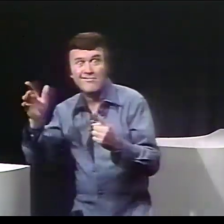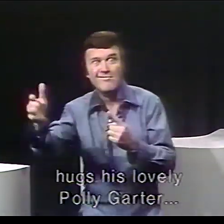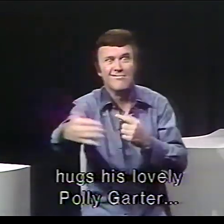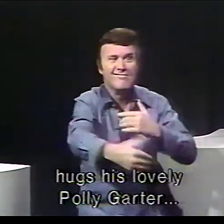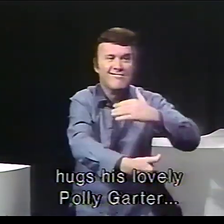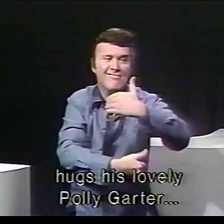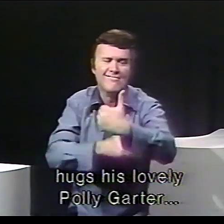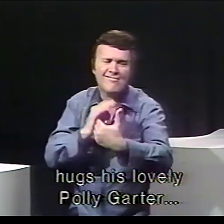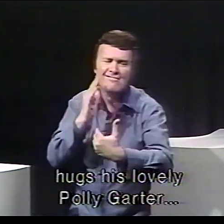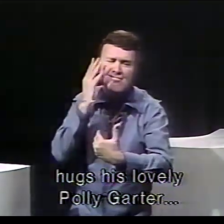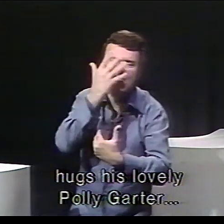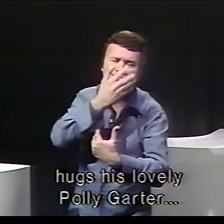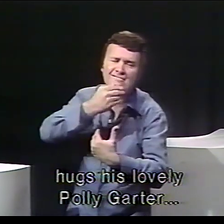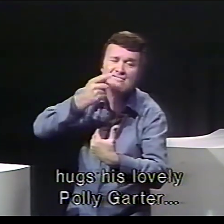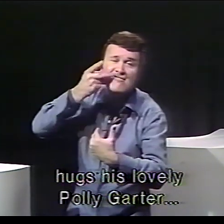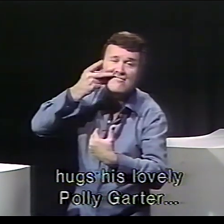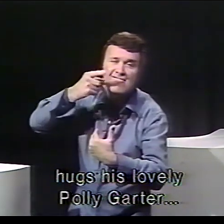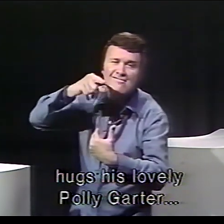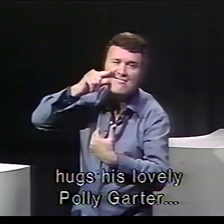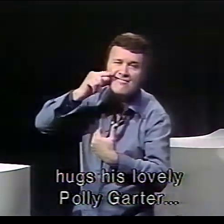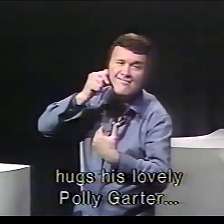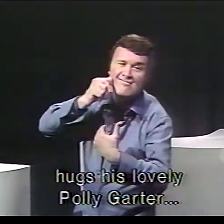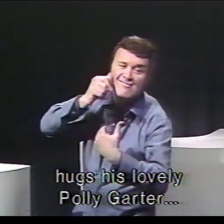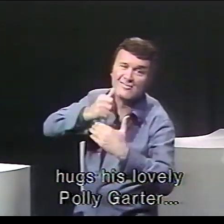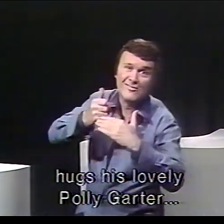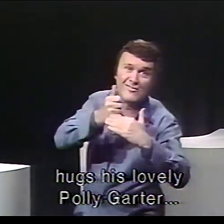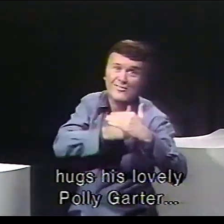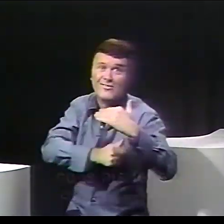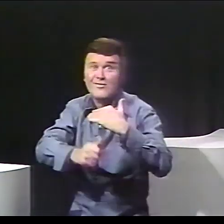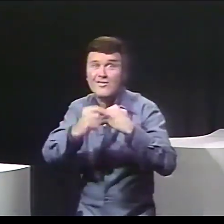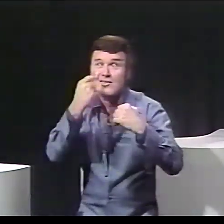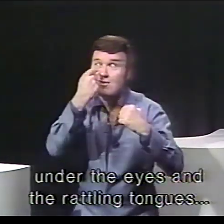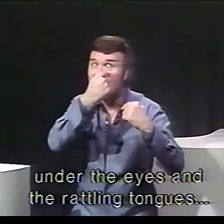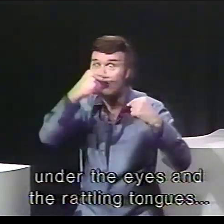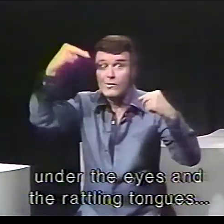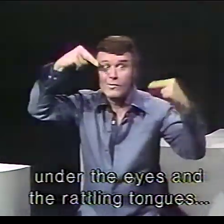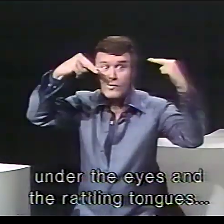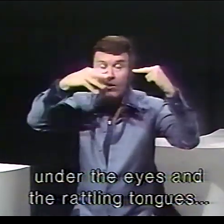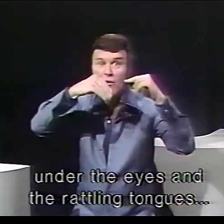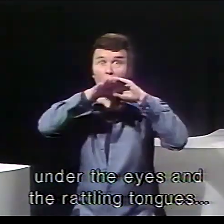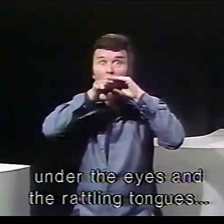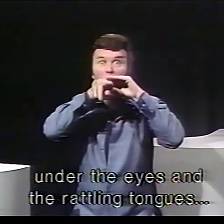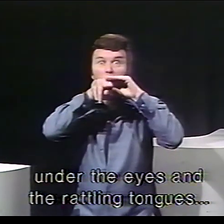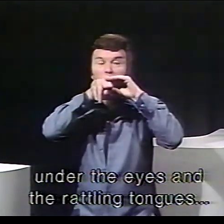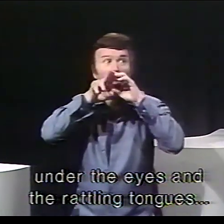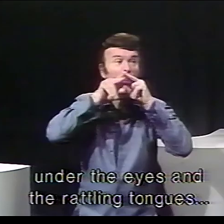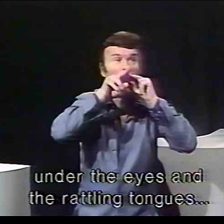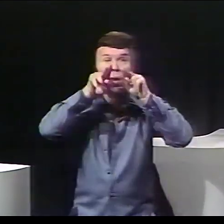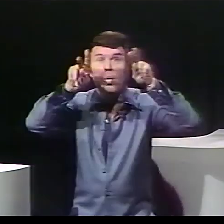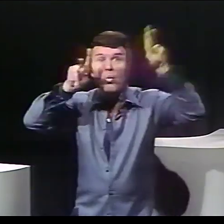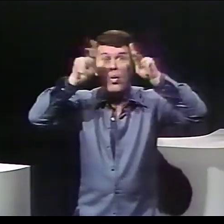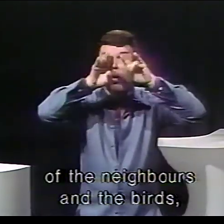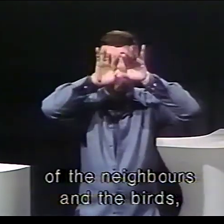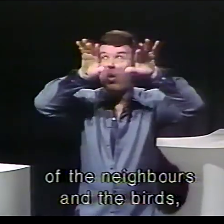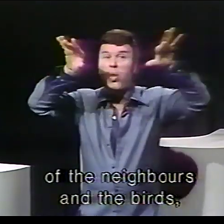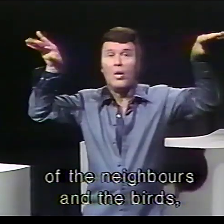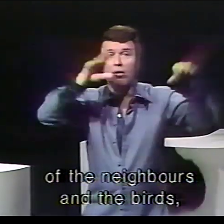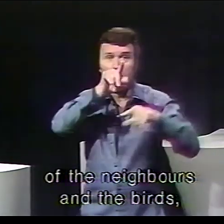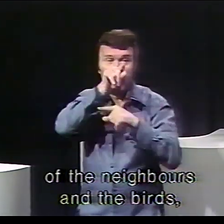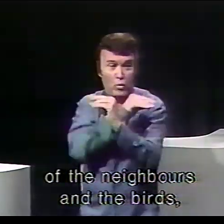hugs his lovely Polly Garter under the eyes and the rattling tongues of the neighbors and the